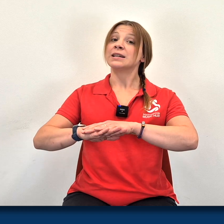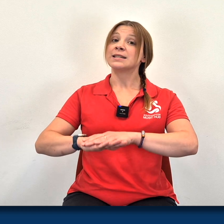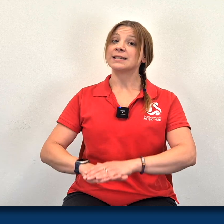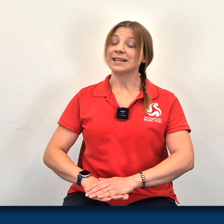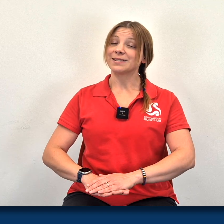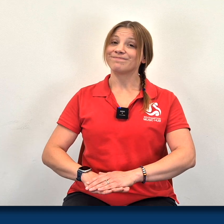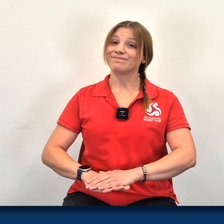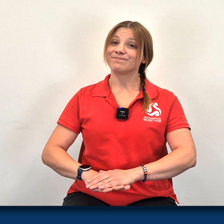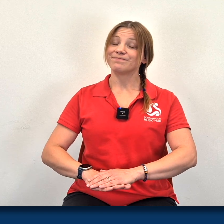sit.